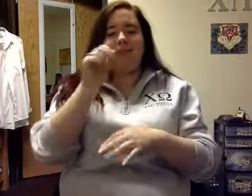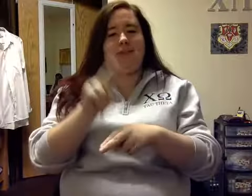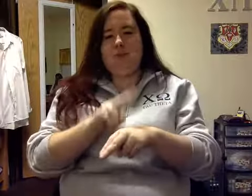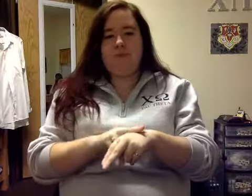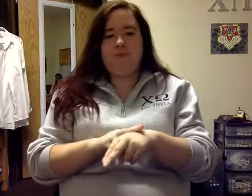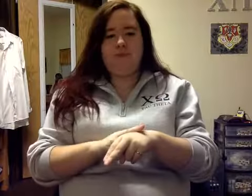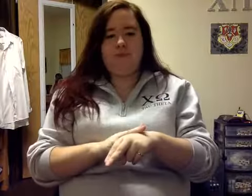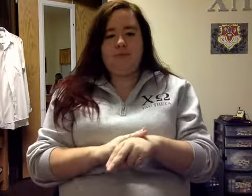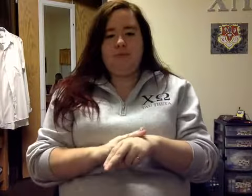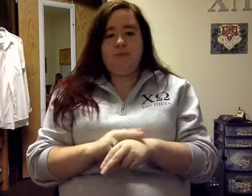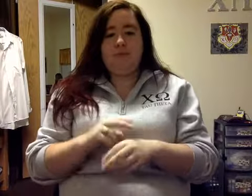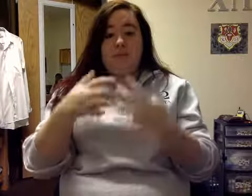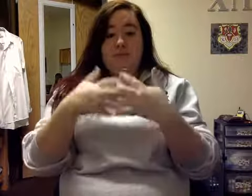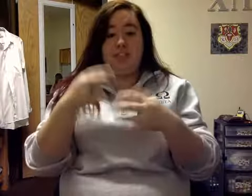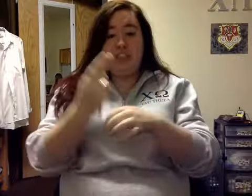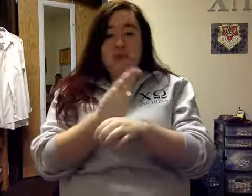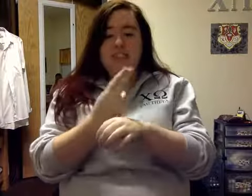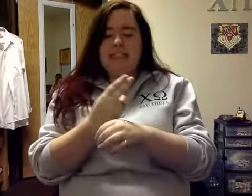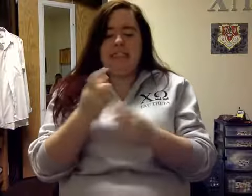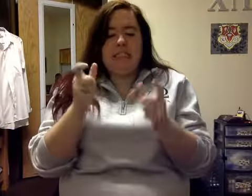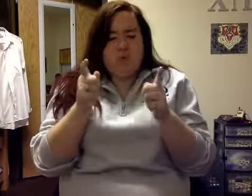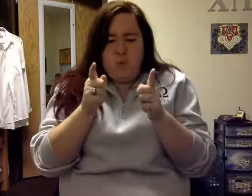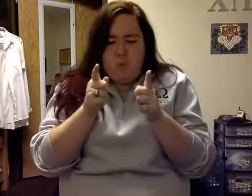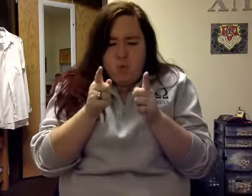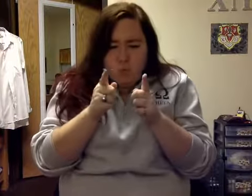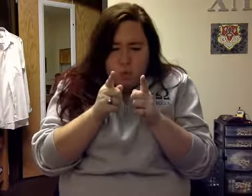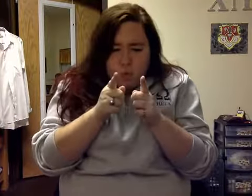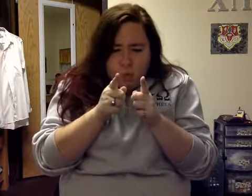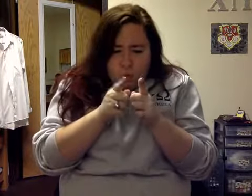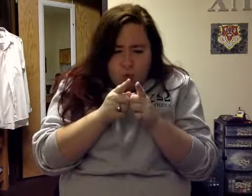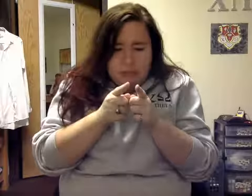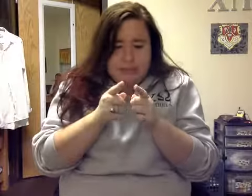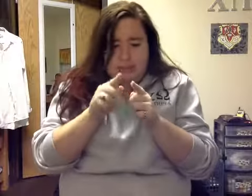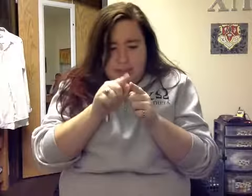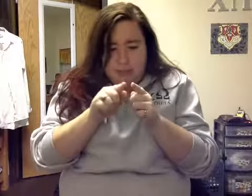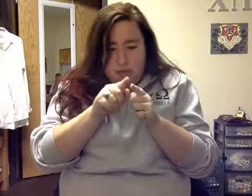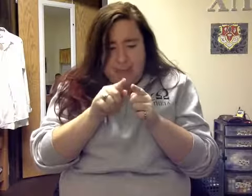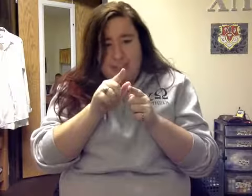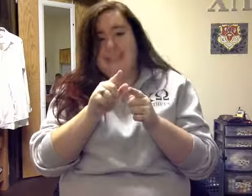It's smaller than most food you swallow. The diameter of the scope is actually smaller than a Tylenol